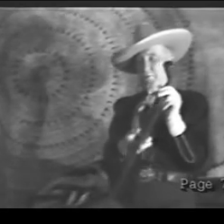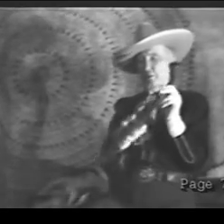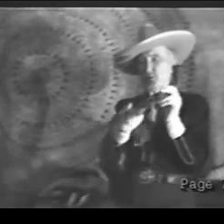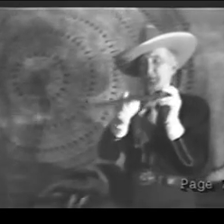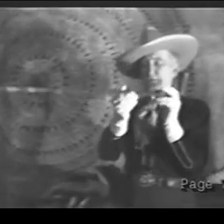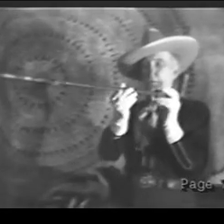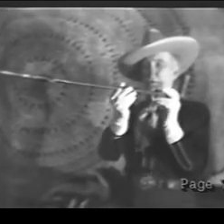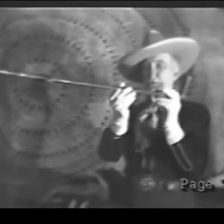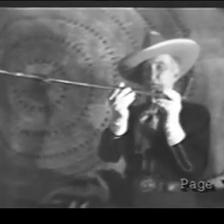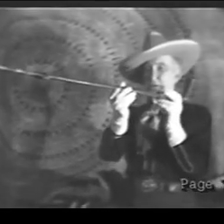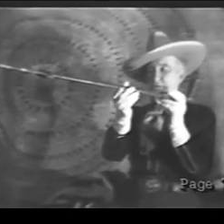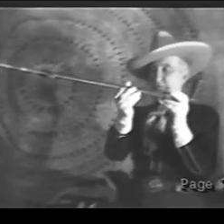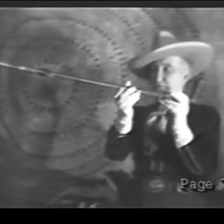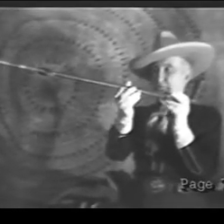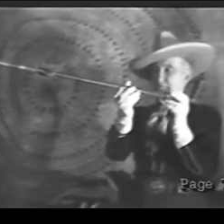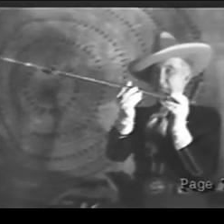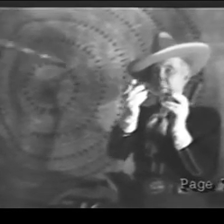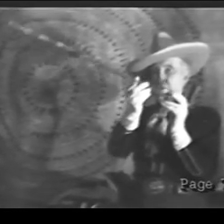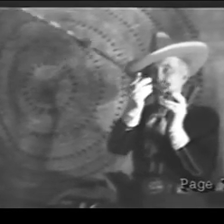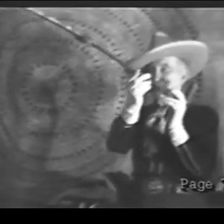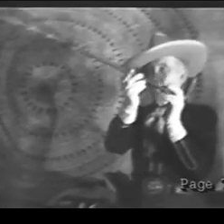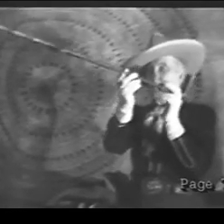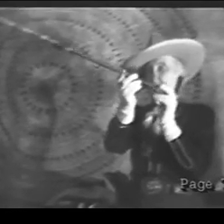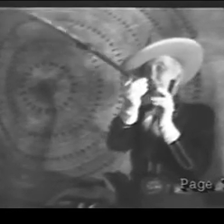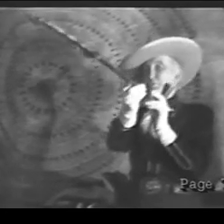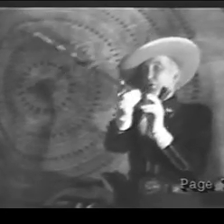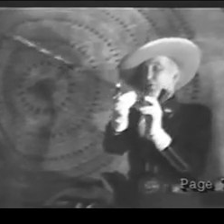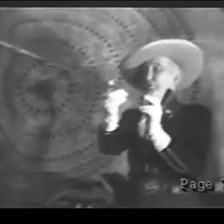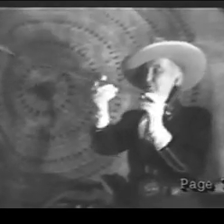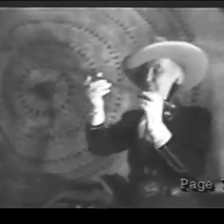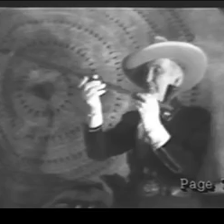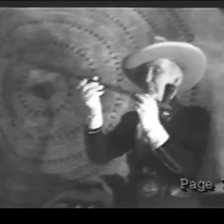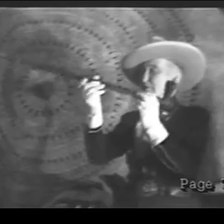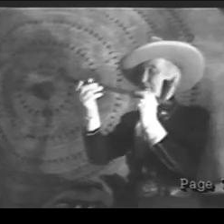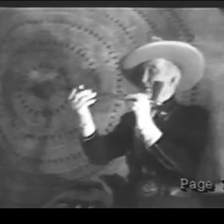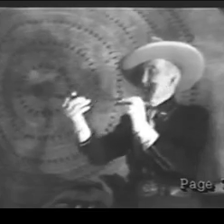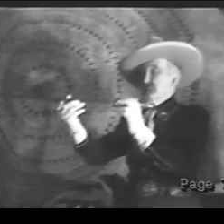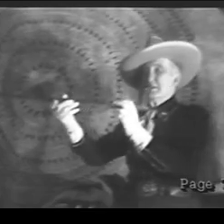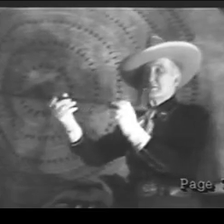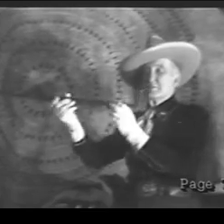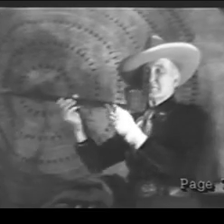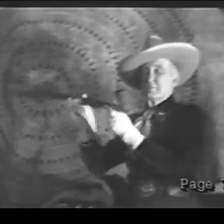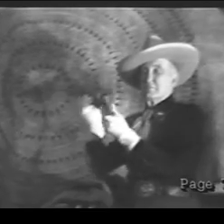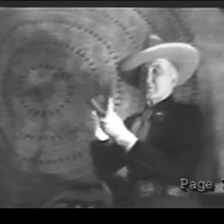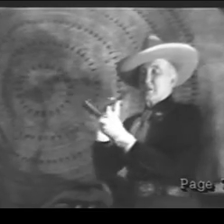Then they go to the four directions. They've done north, east,